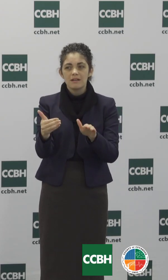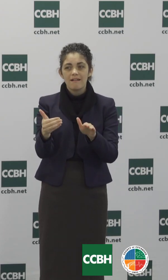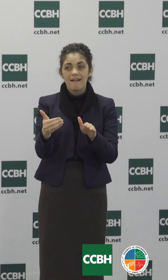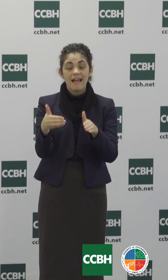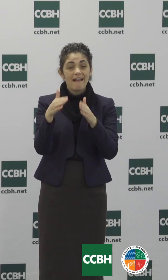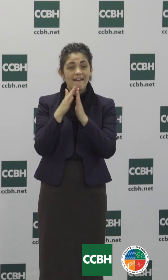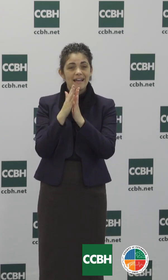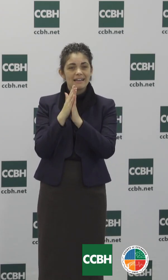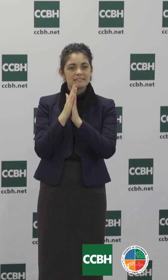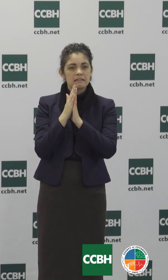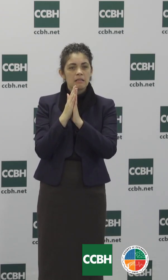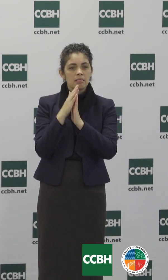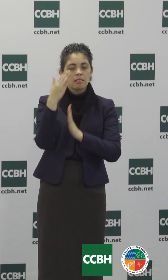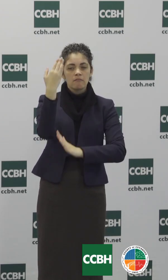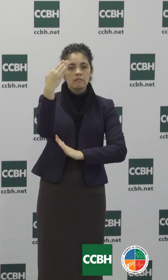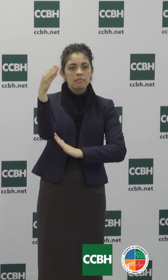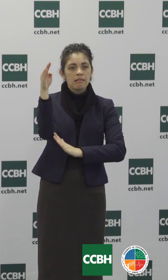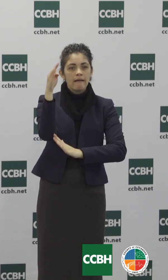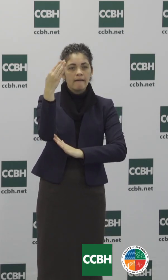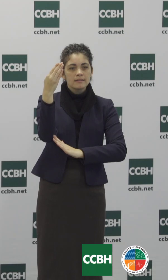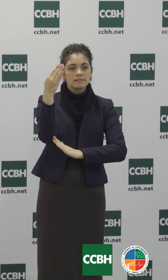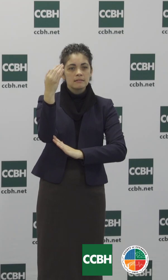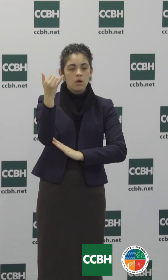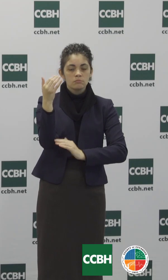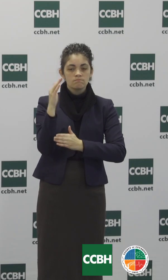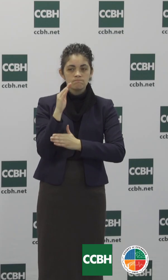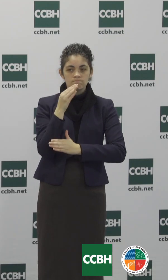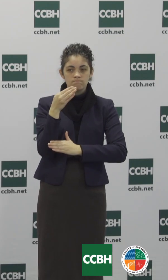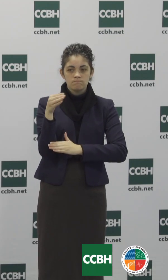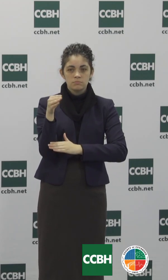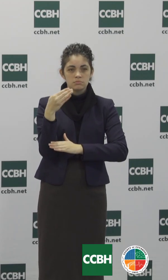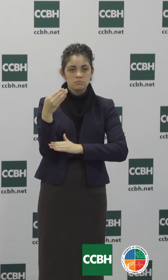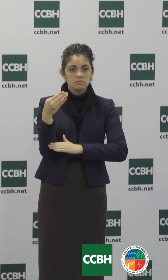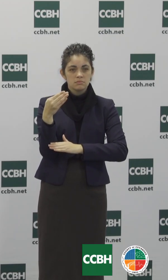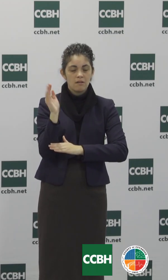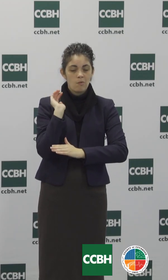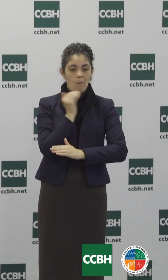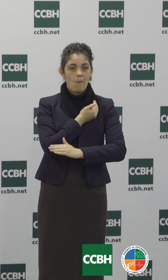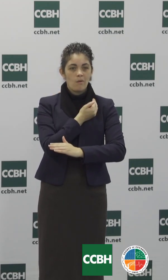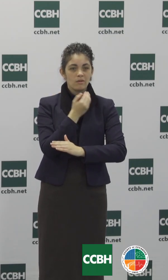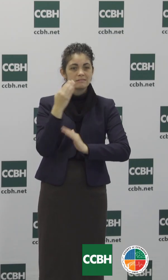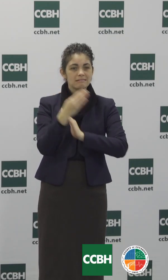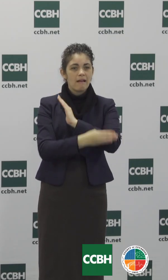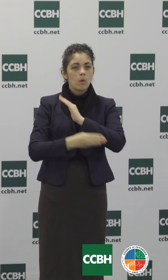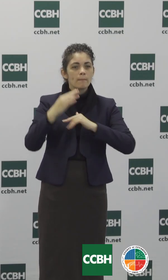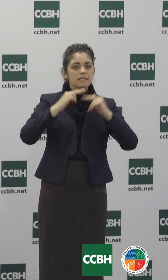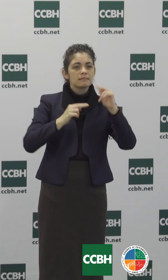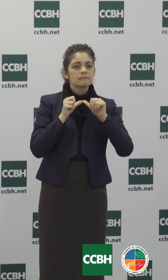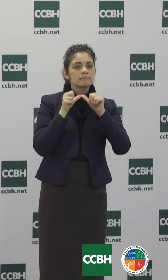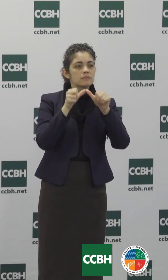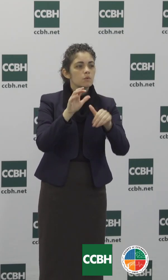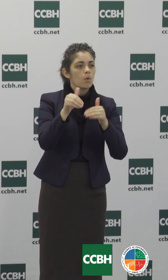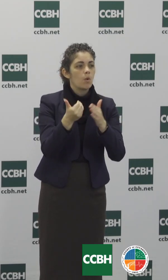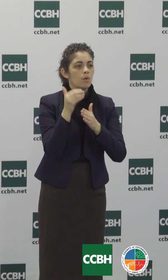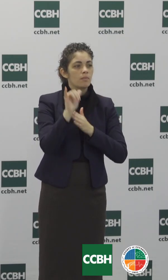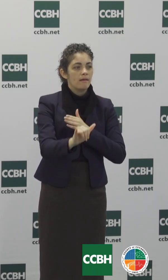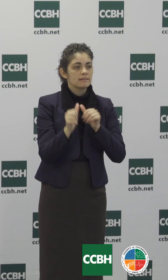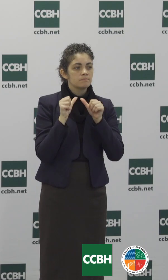flags on our county buildings fly at half staff. And we'll continue that as long as